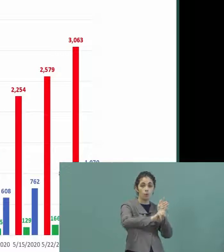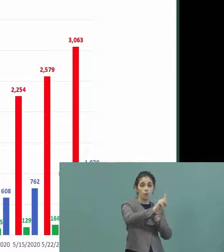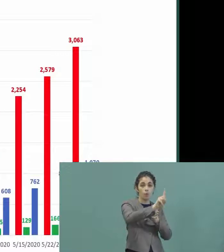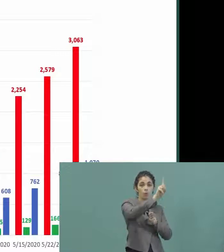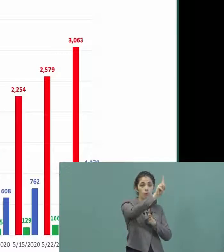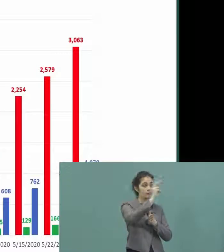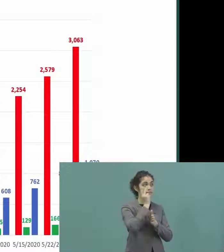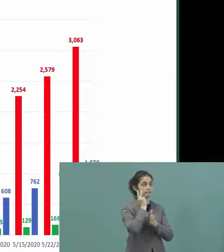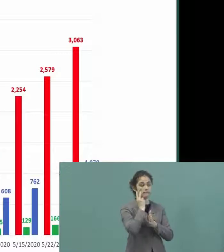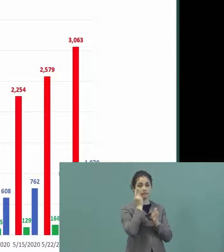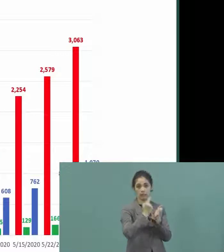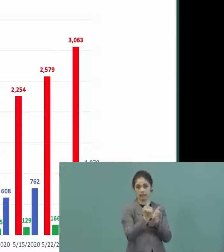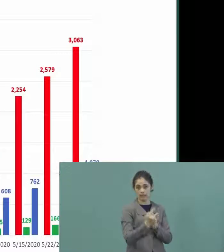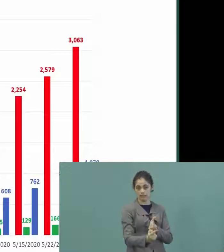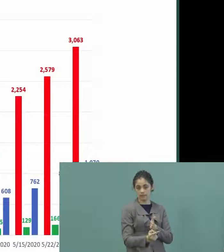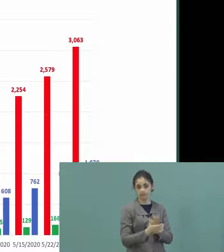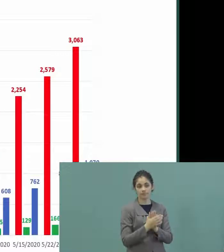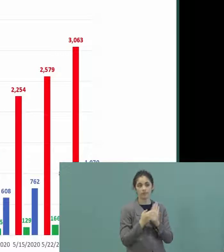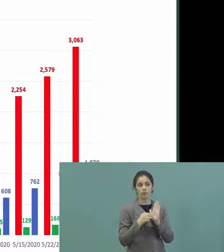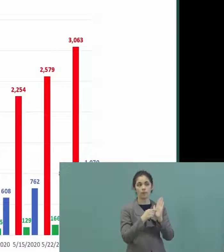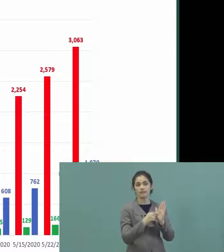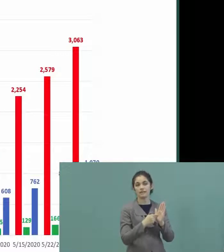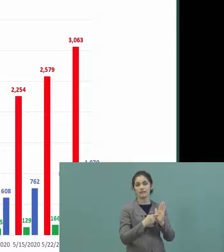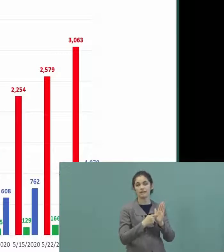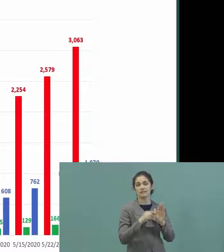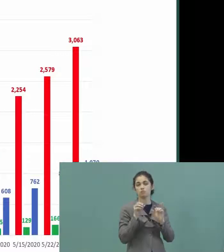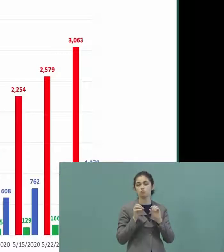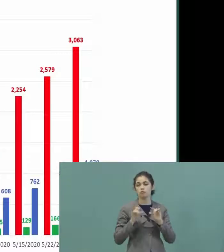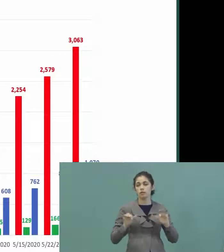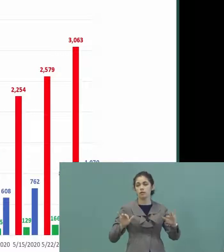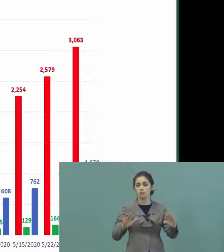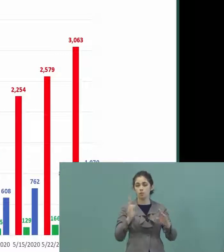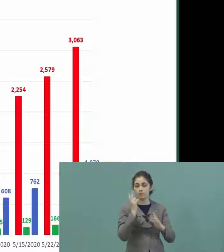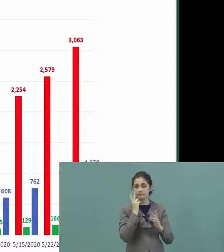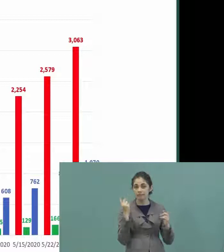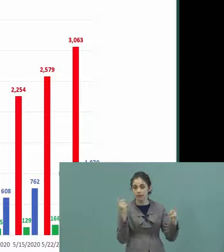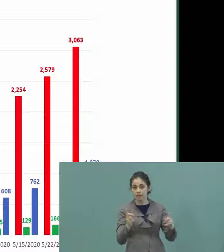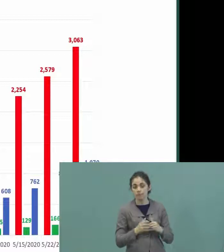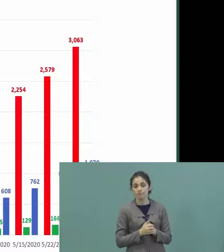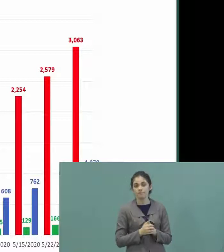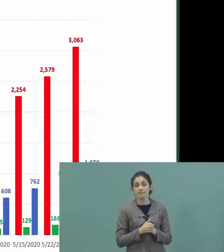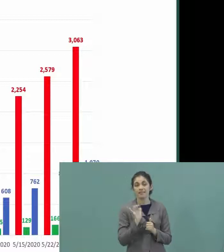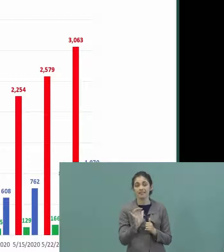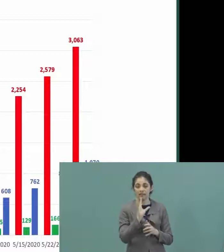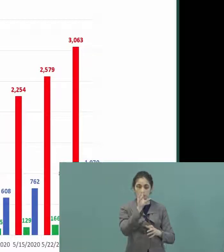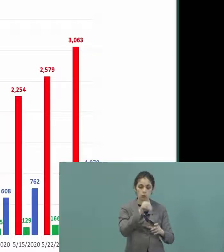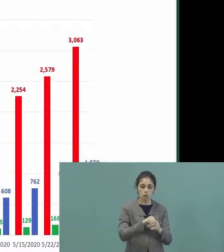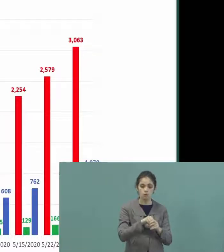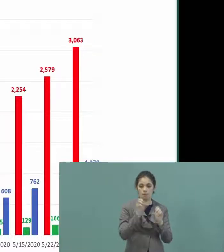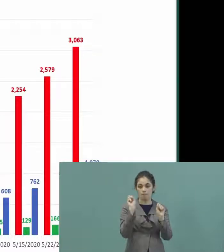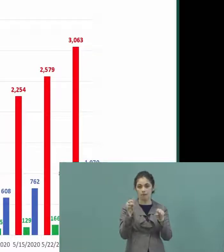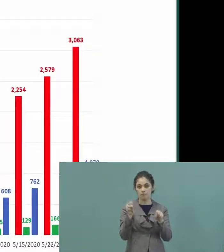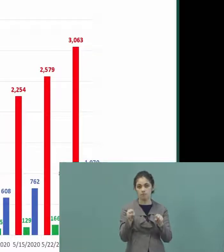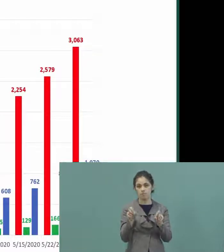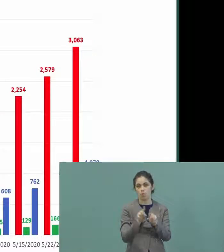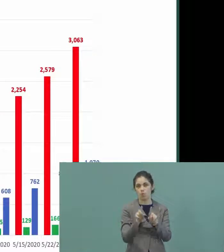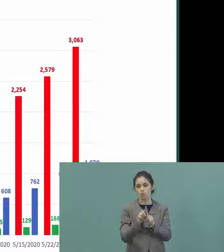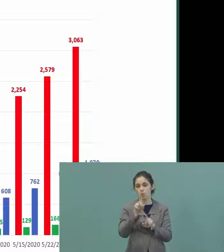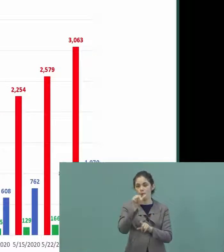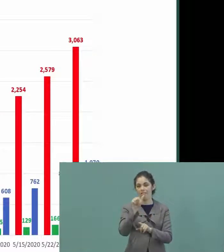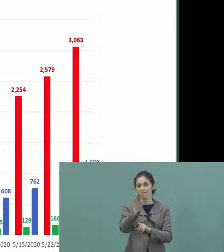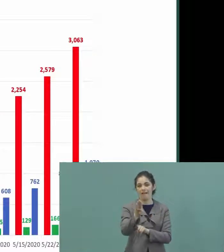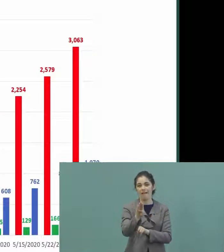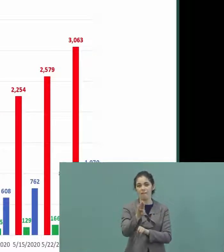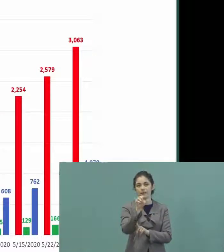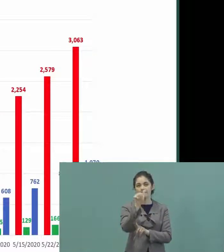beginning each week, which represents the transmission that we're seeing. This includes probable and lab